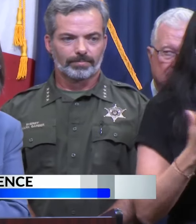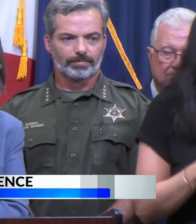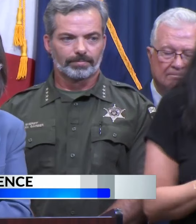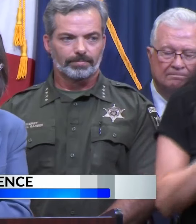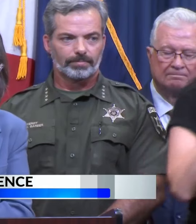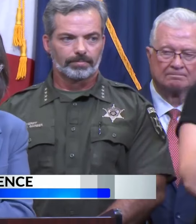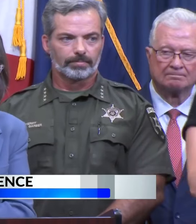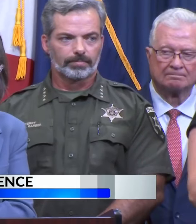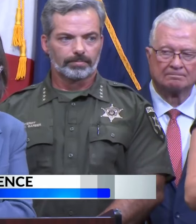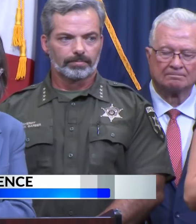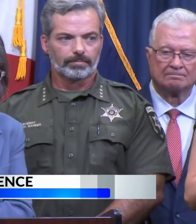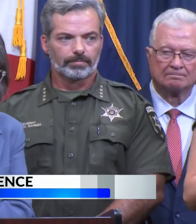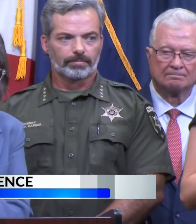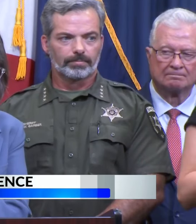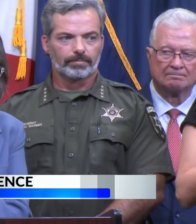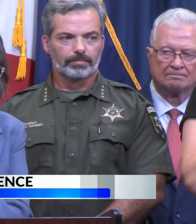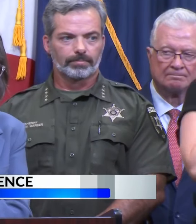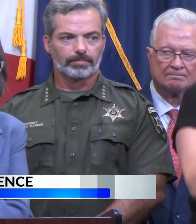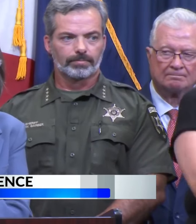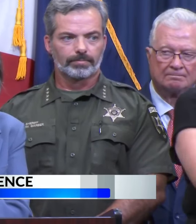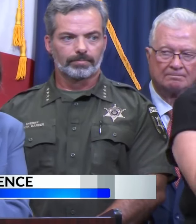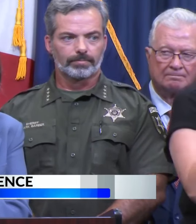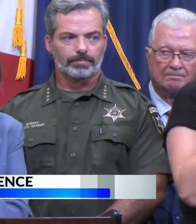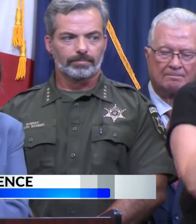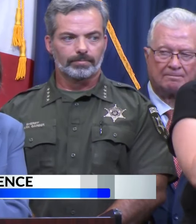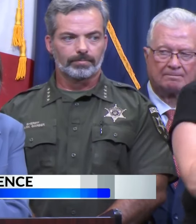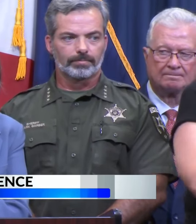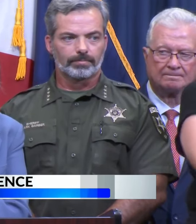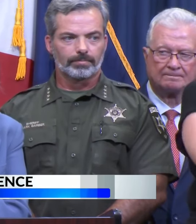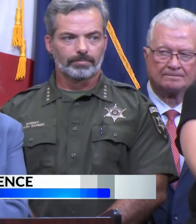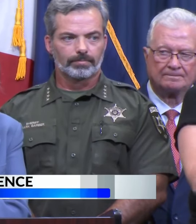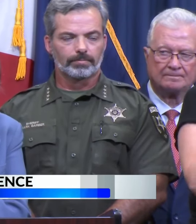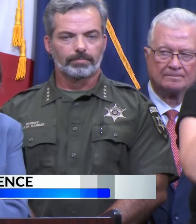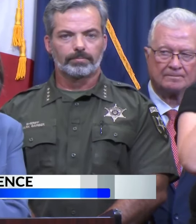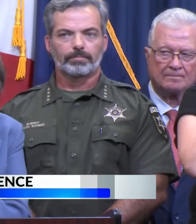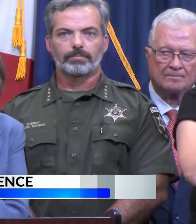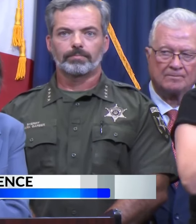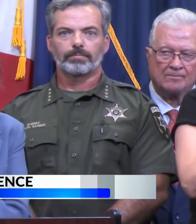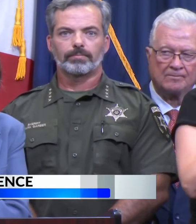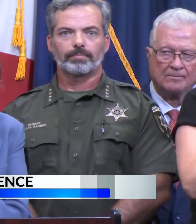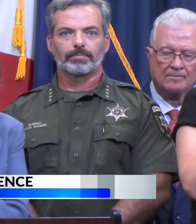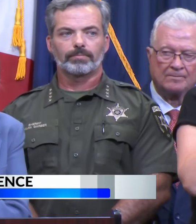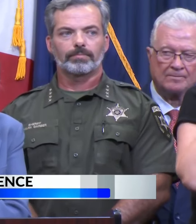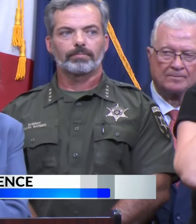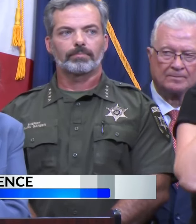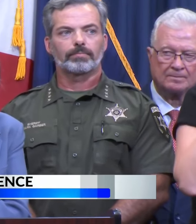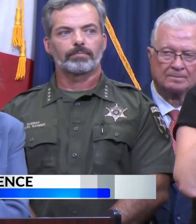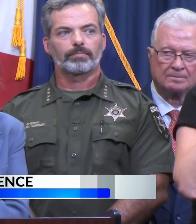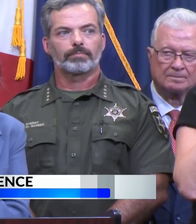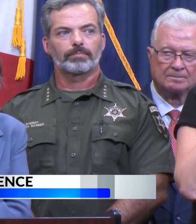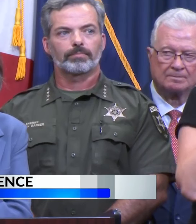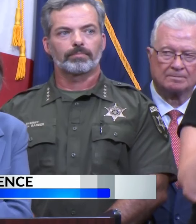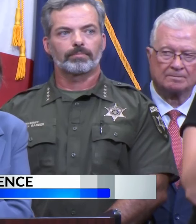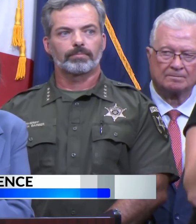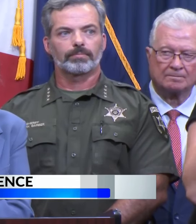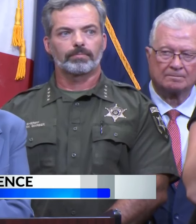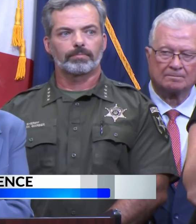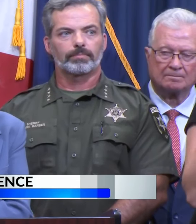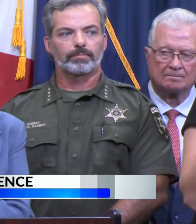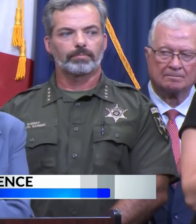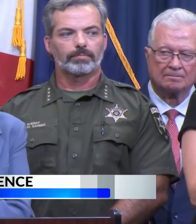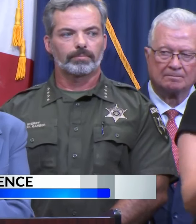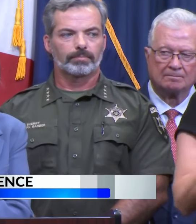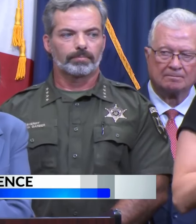So this morning there was a 10 o'clock update. And for elected officials, we sat on that call, and then we